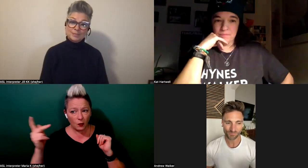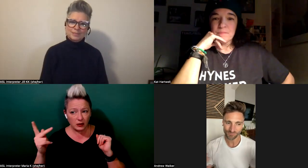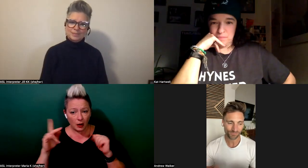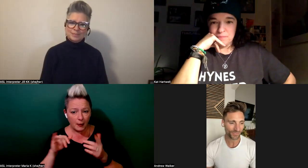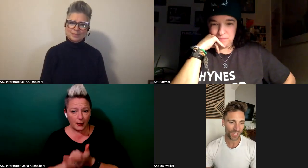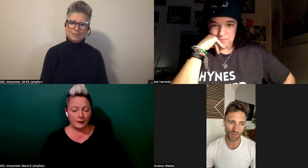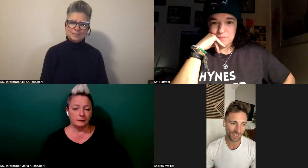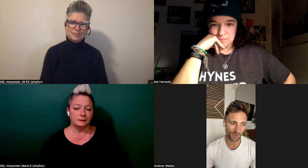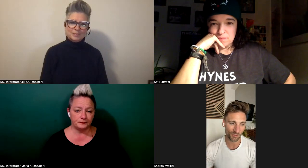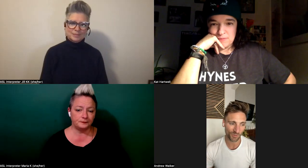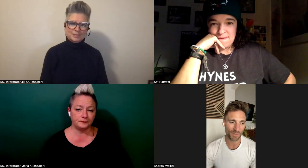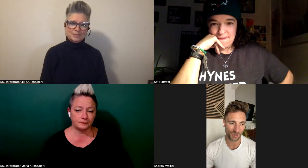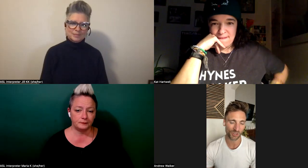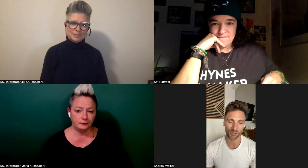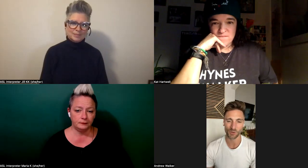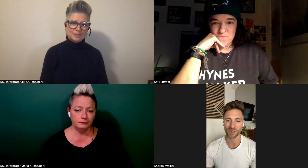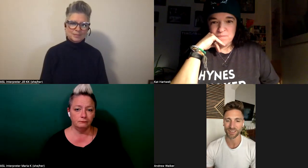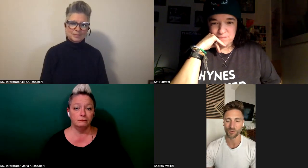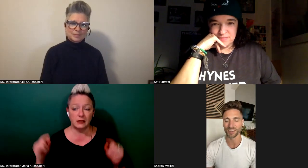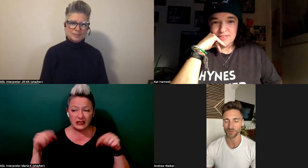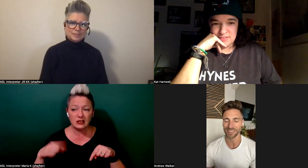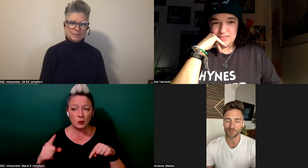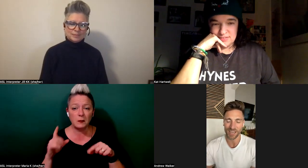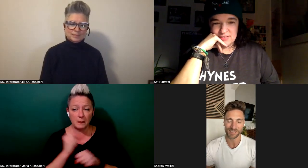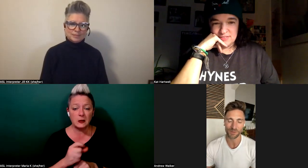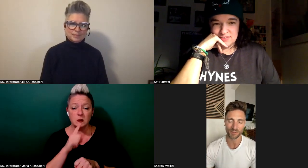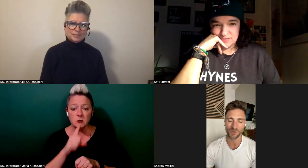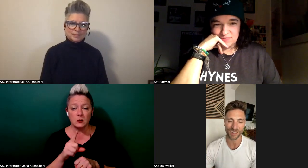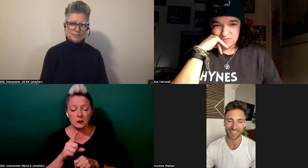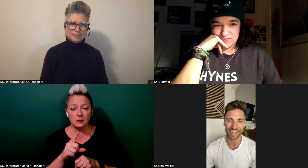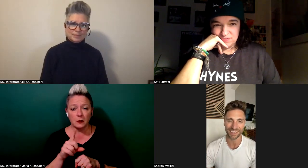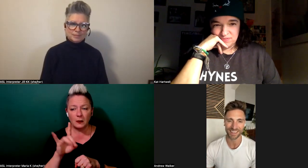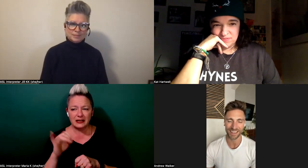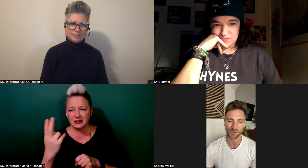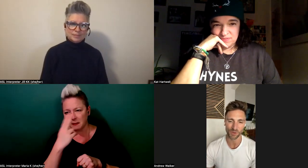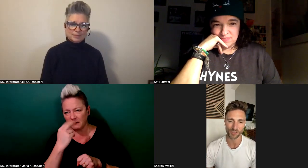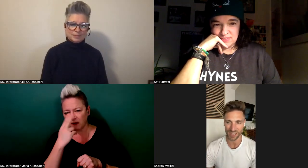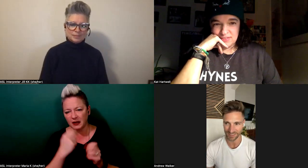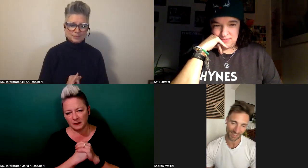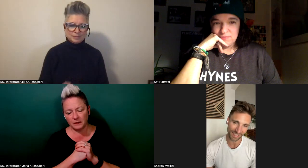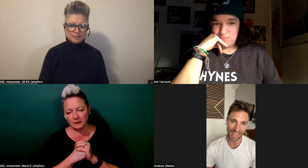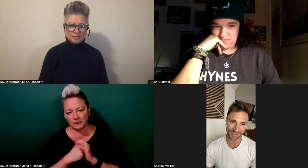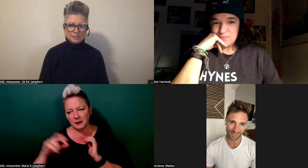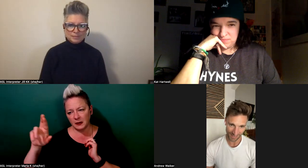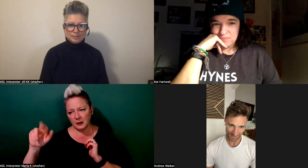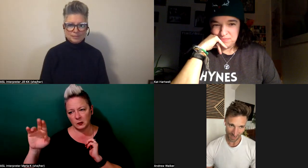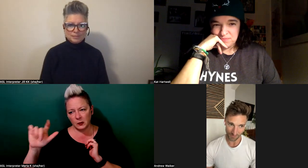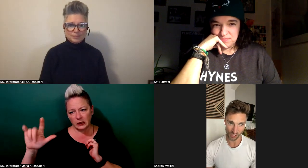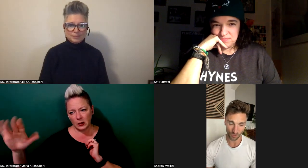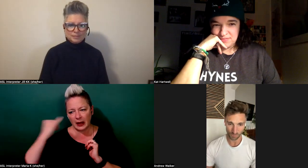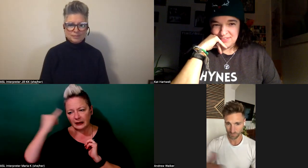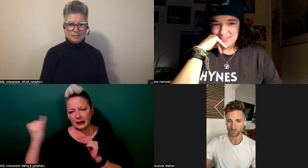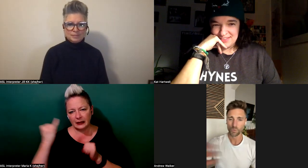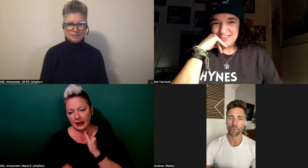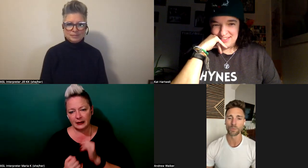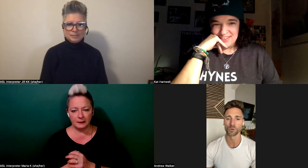movie, we made sure that we got something funny, and it was Rachel's idea at the end of the